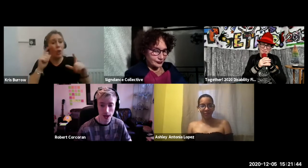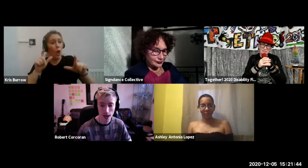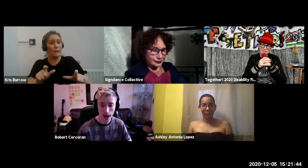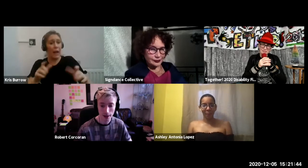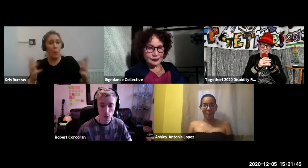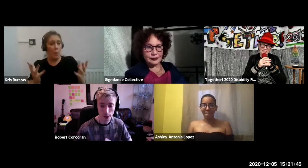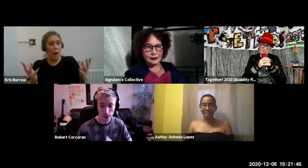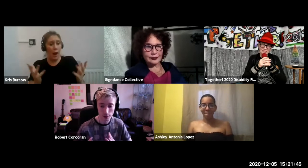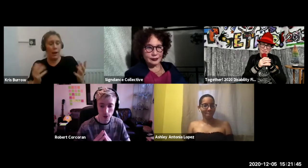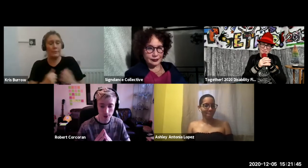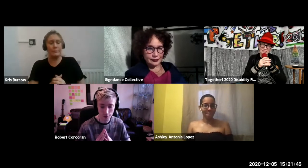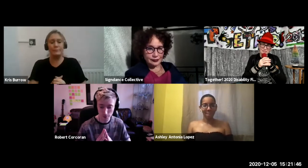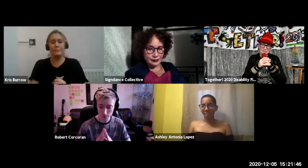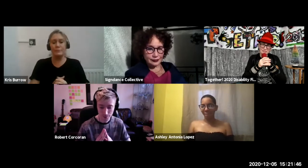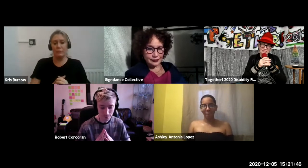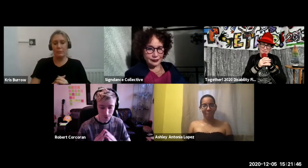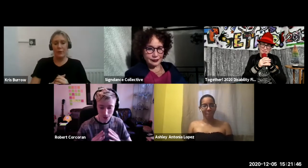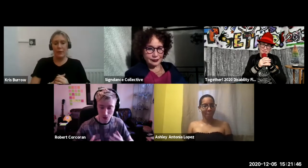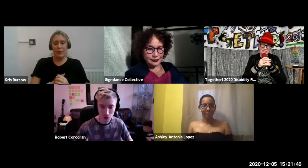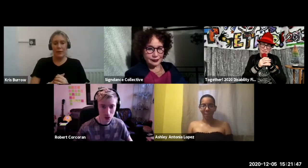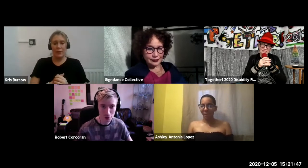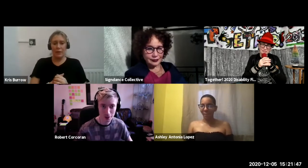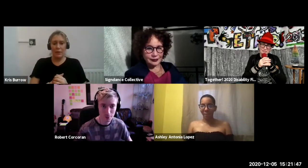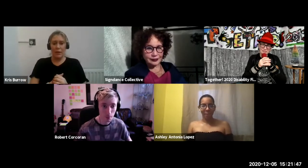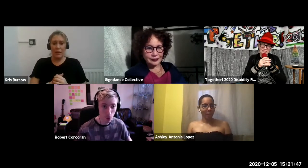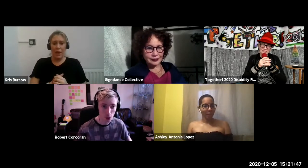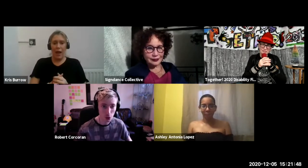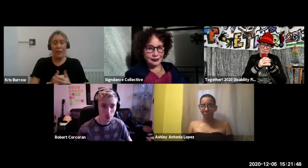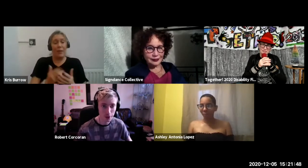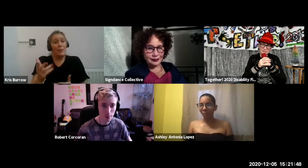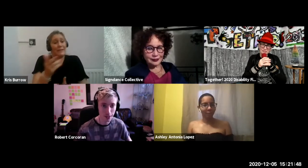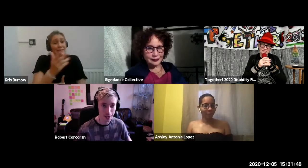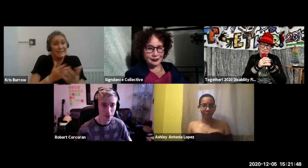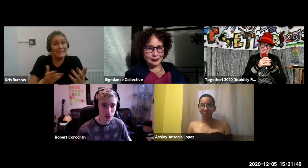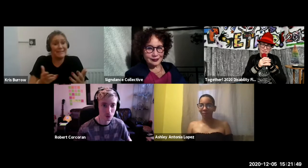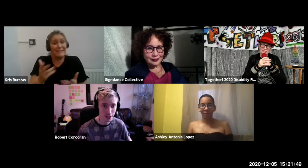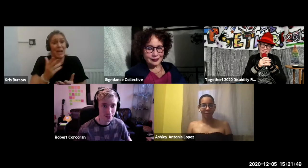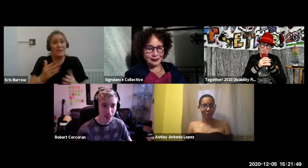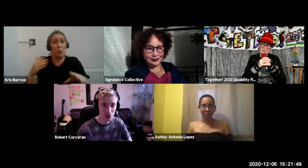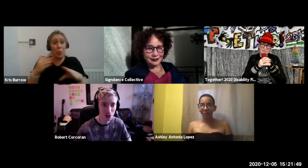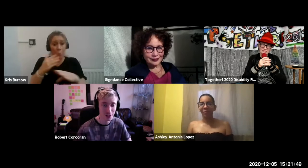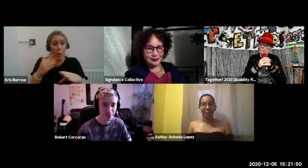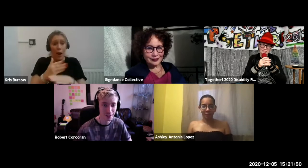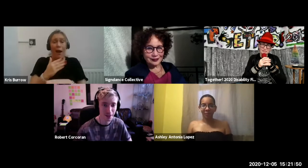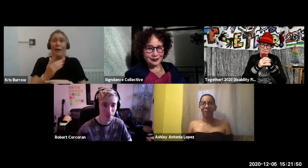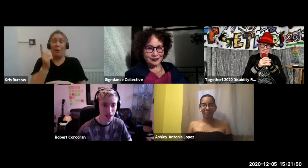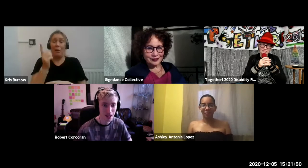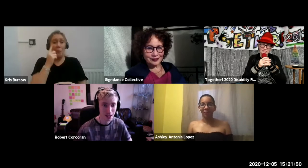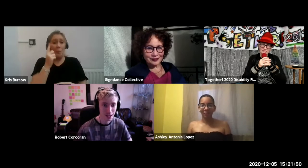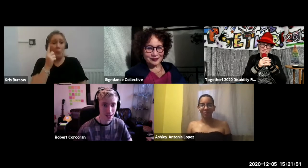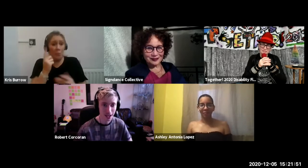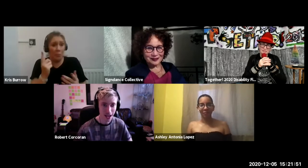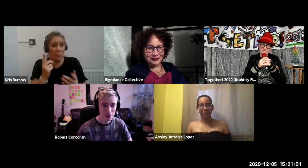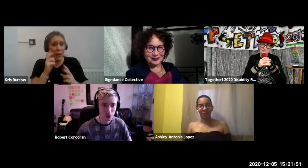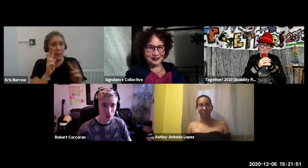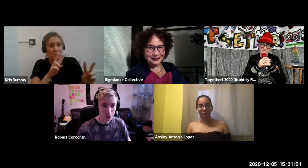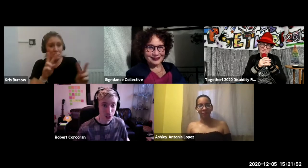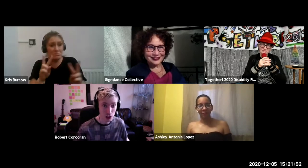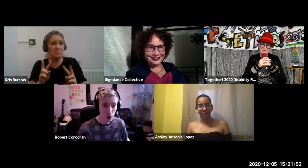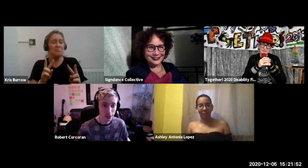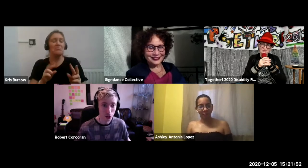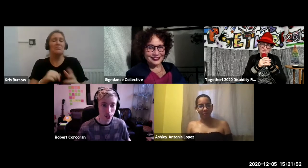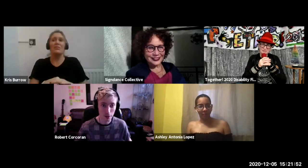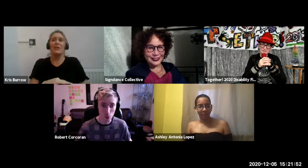pieces and we sort of discussed them and pored over them and gave them some real attention and sort of